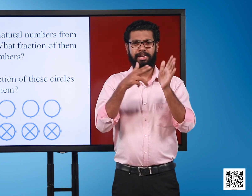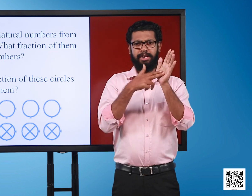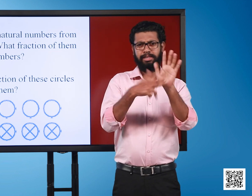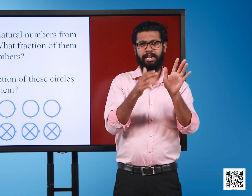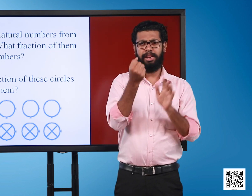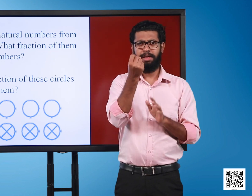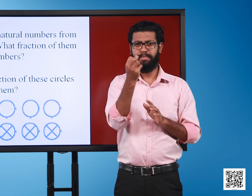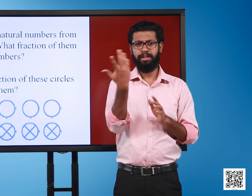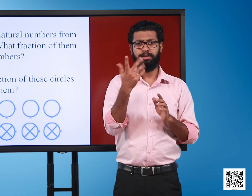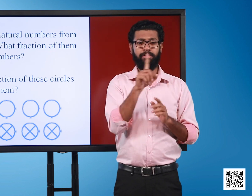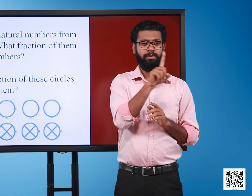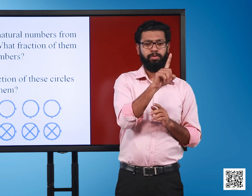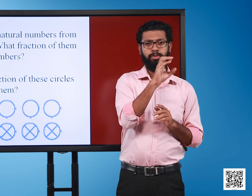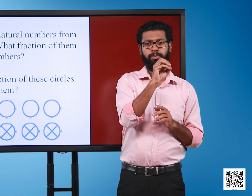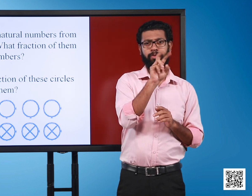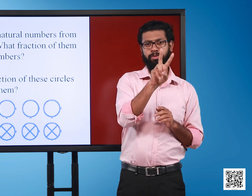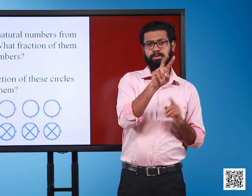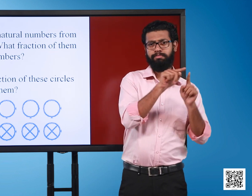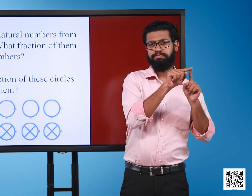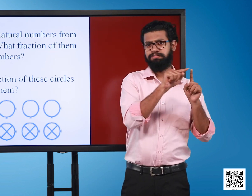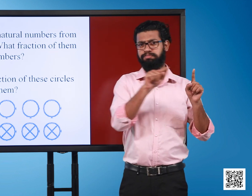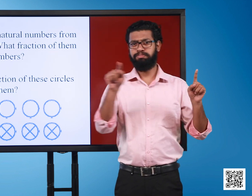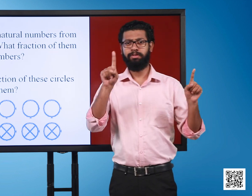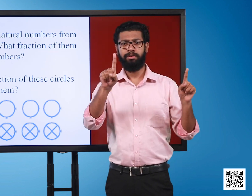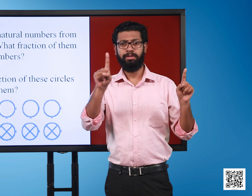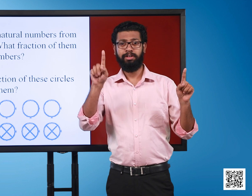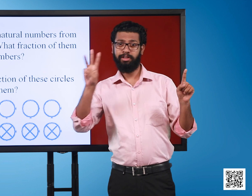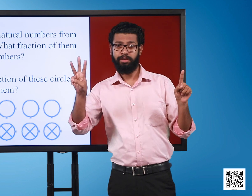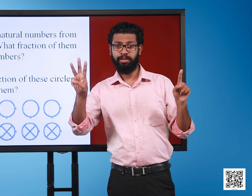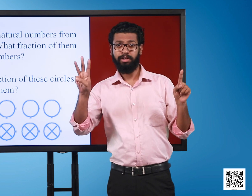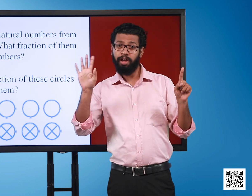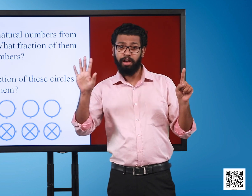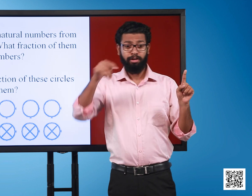Write the natural numbers from 102 to 113.